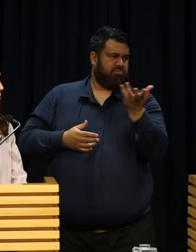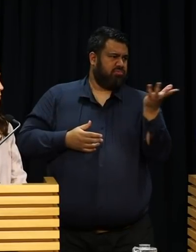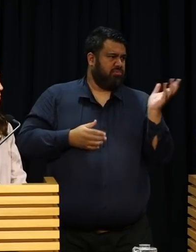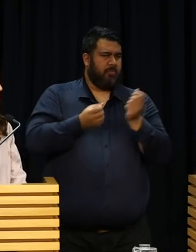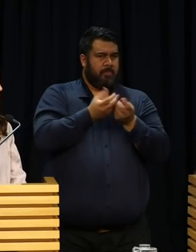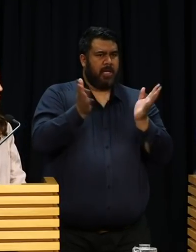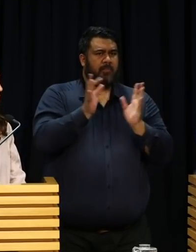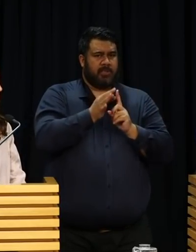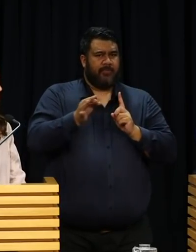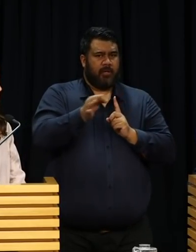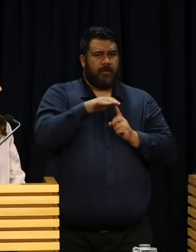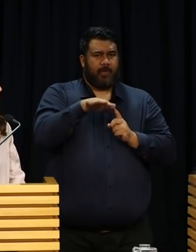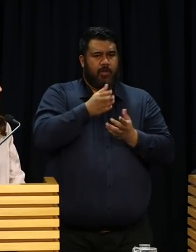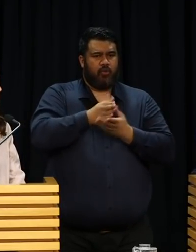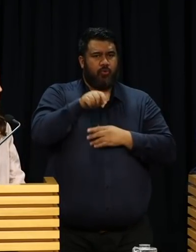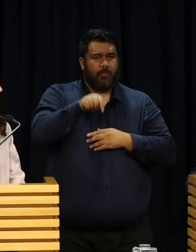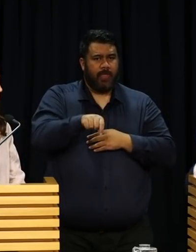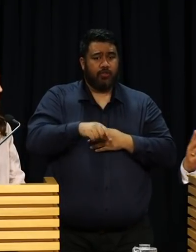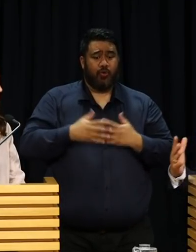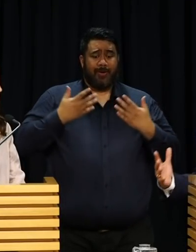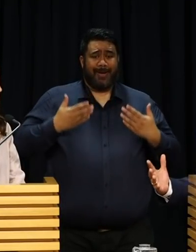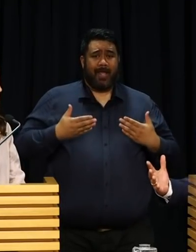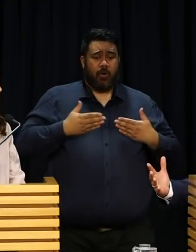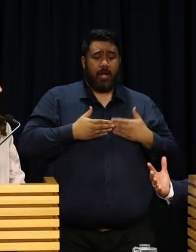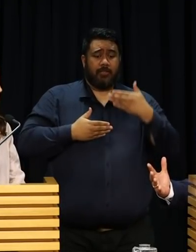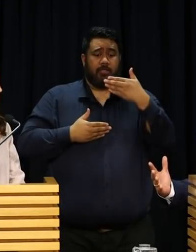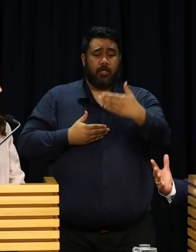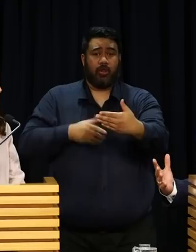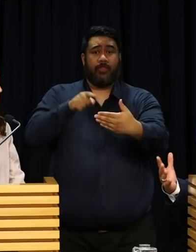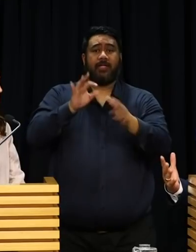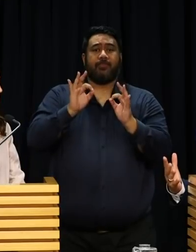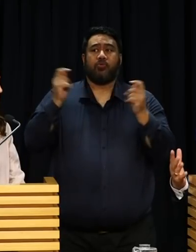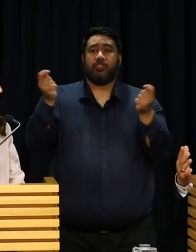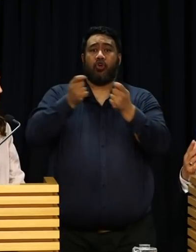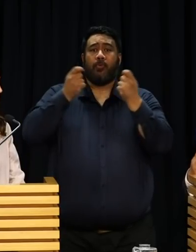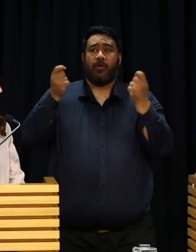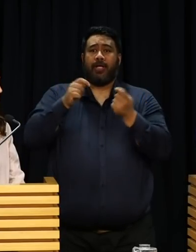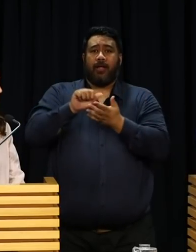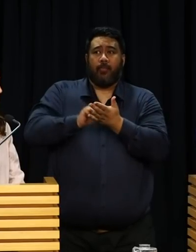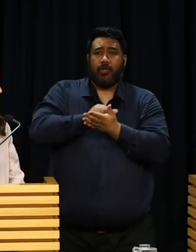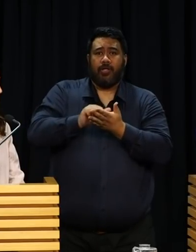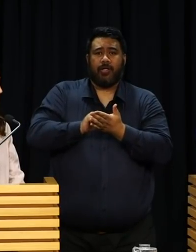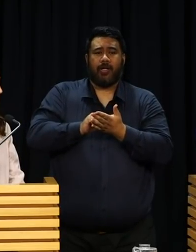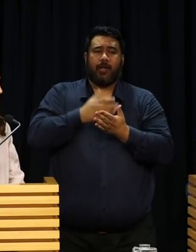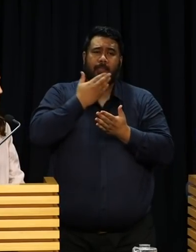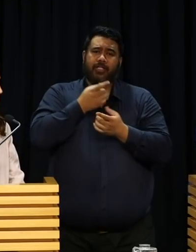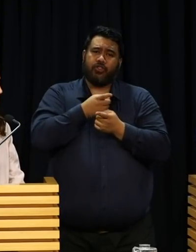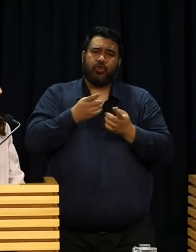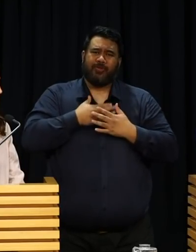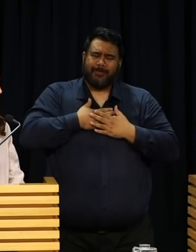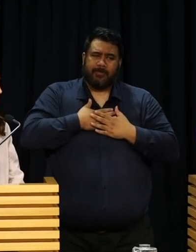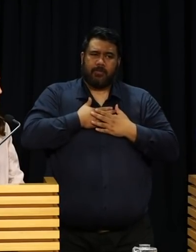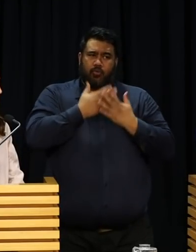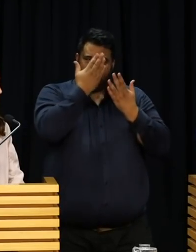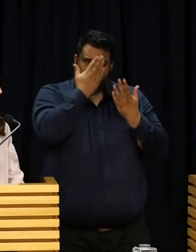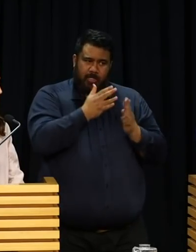So this period between now until we have the ceremony, I'm asking you to be a little bit sensitive. I want